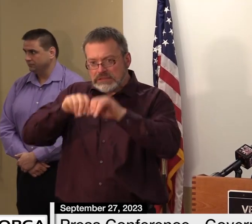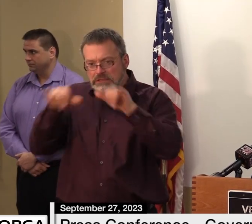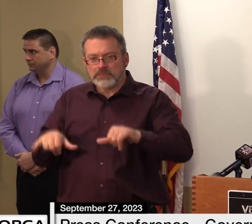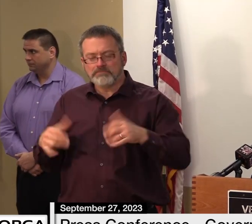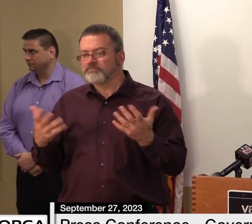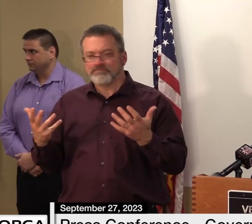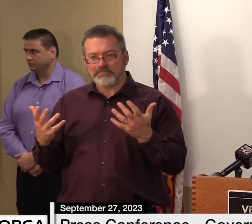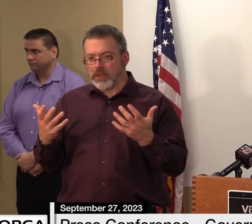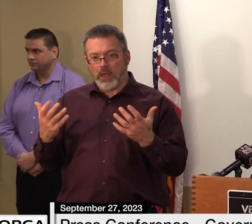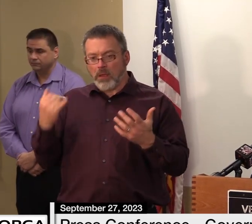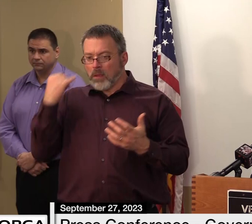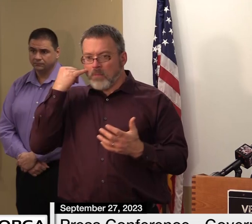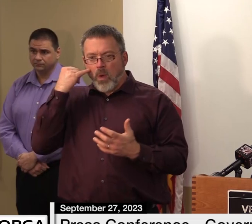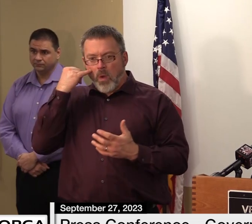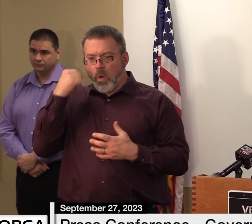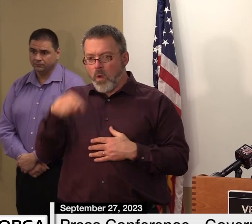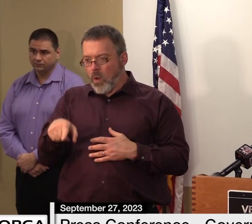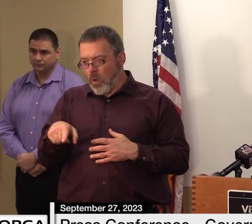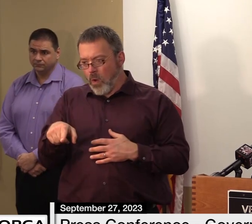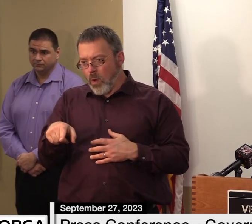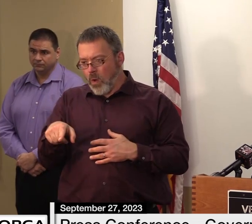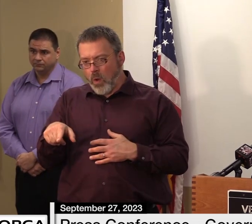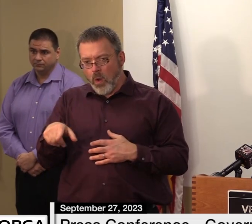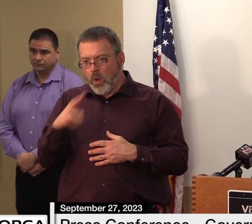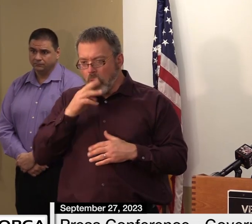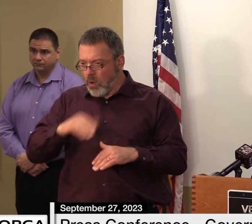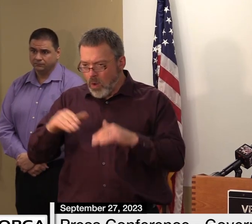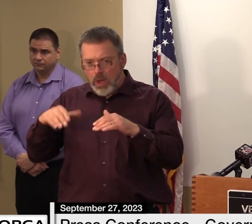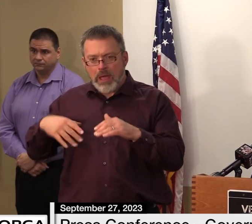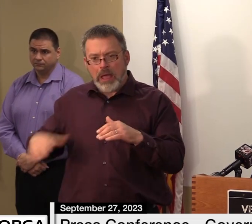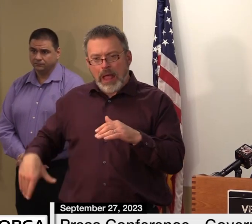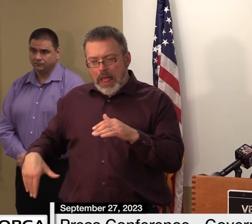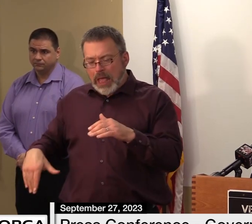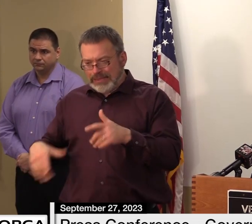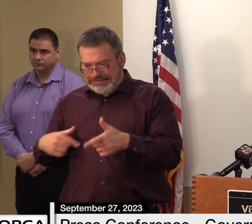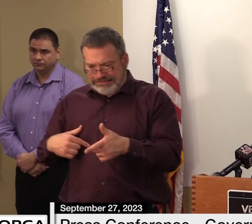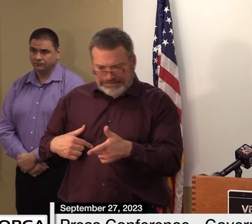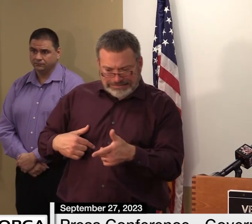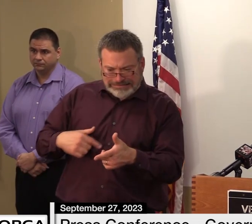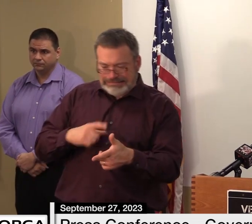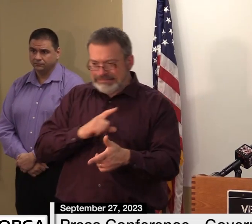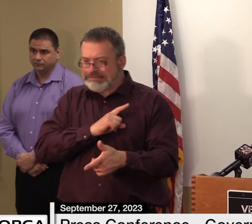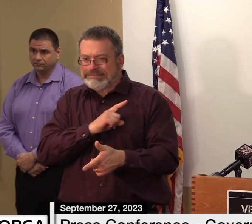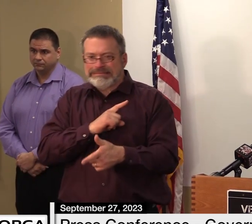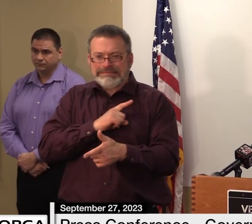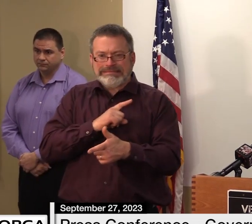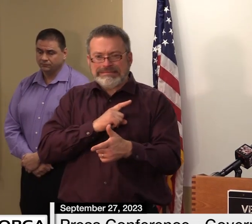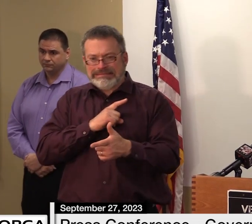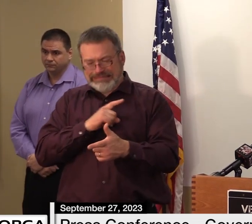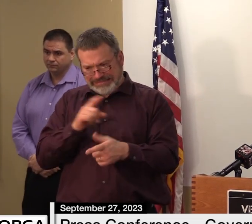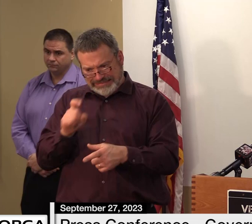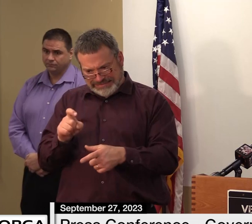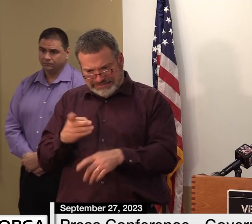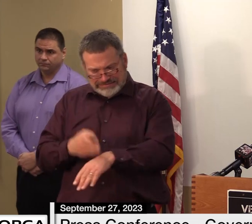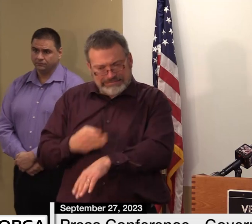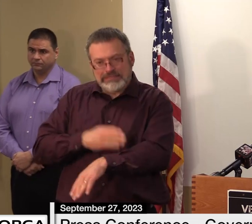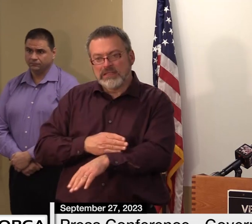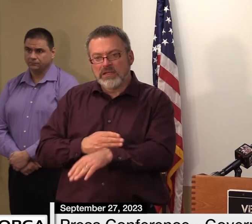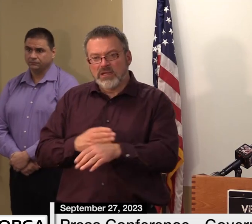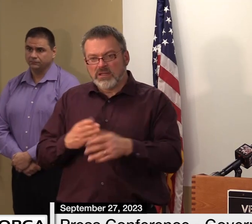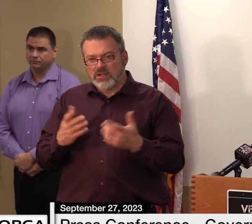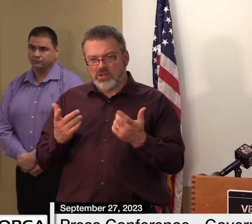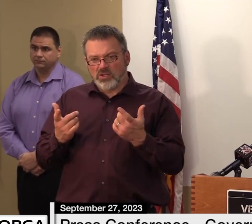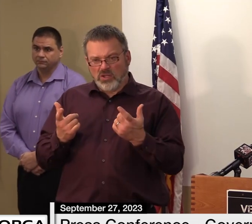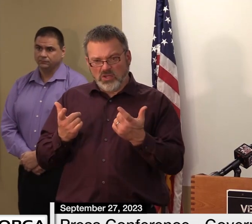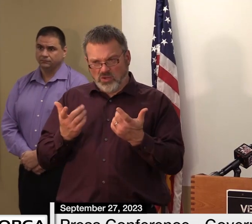flooded out, maybe feel guilty about coming forward and wanting to pursue upgrades to their home. Do you have any advice for folks that,